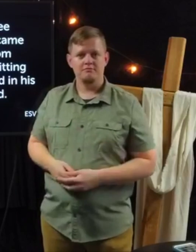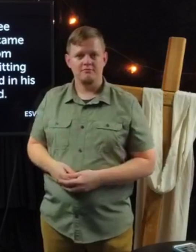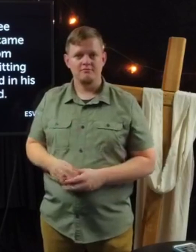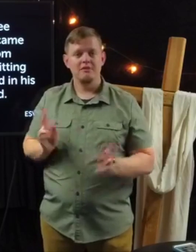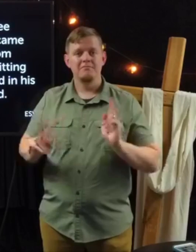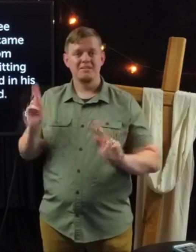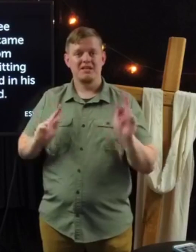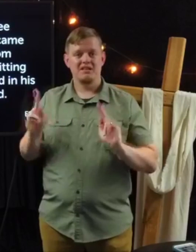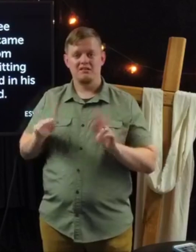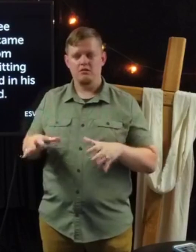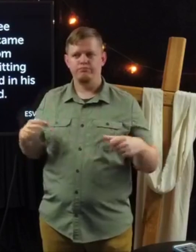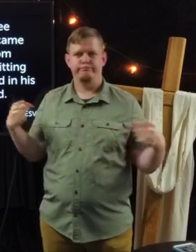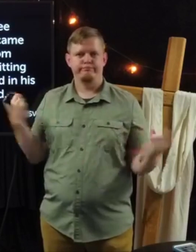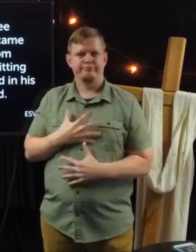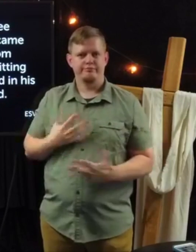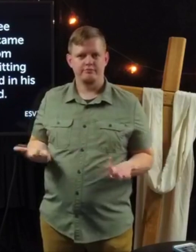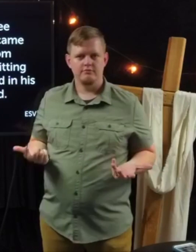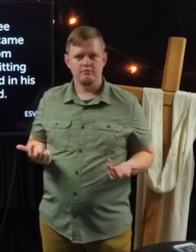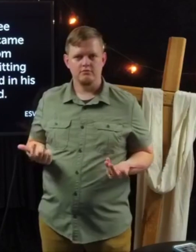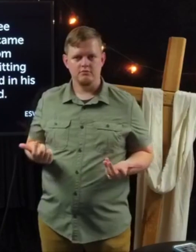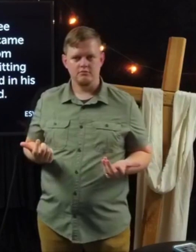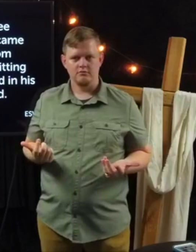He was a normal person again, and that made people afraid.